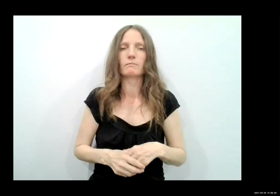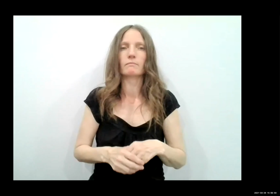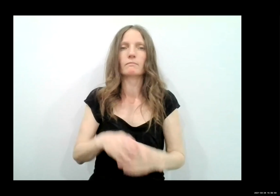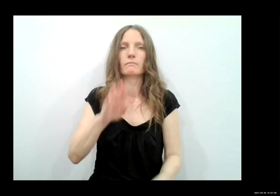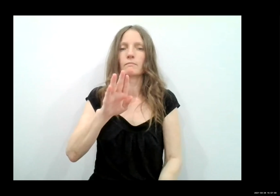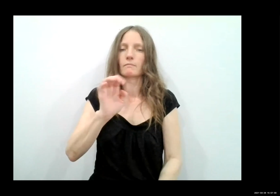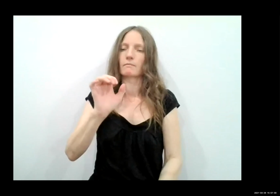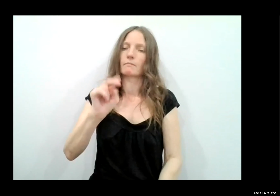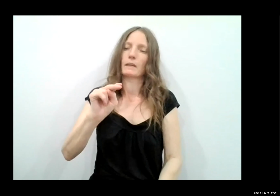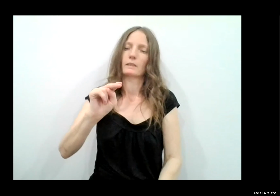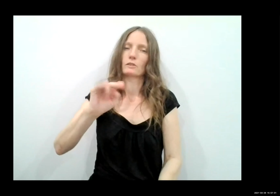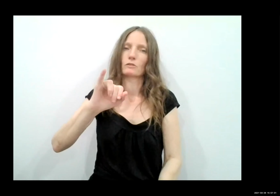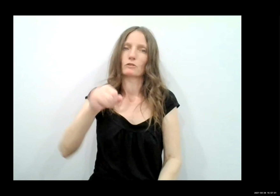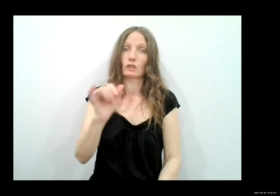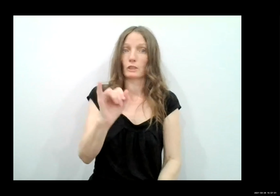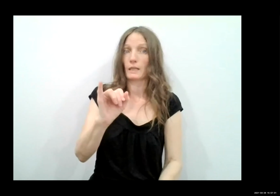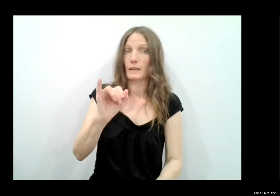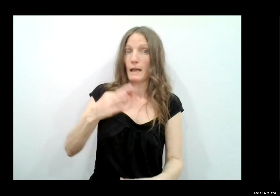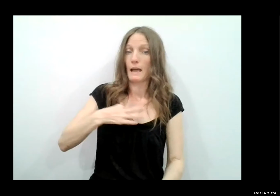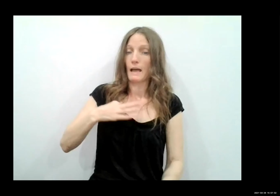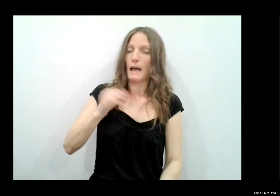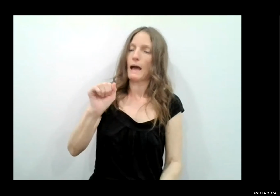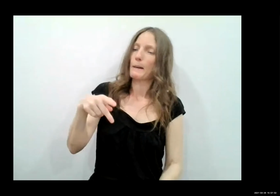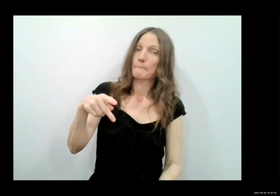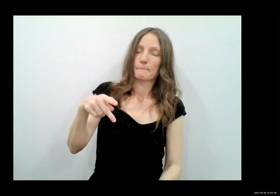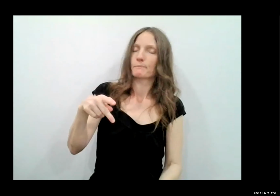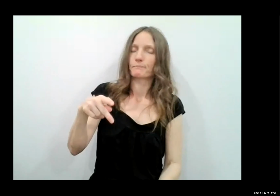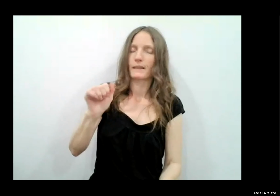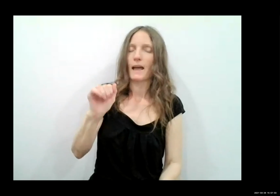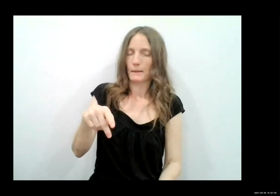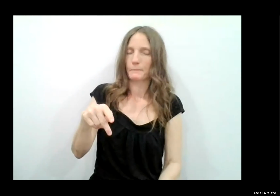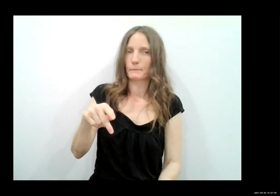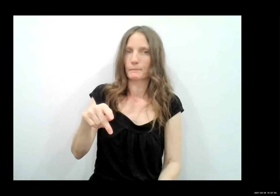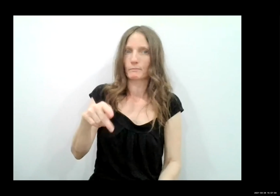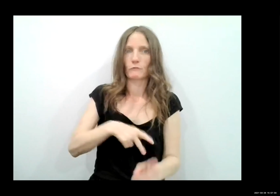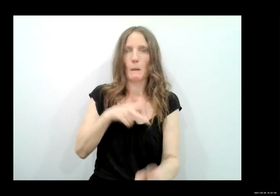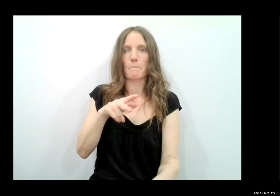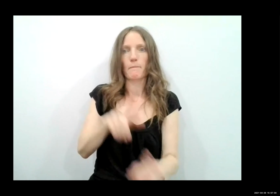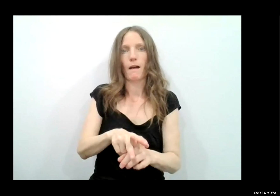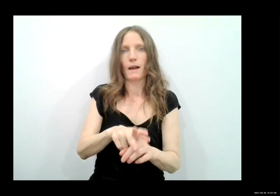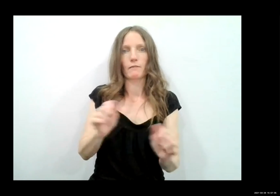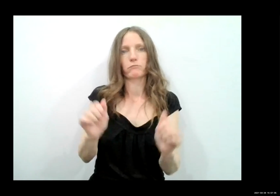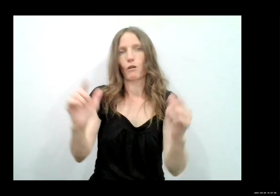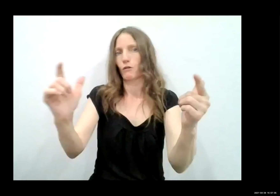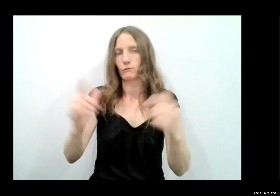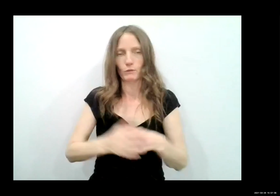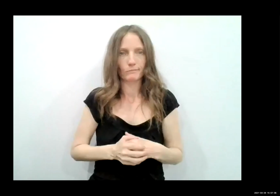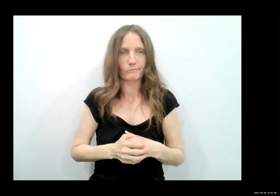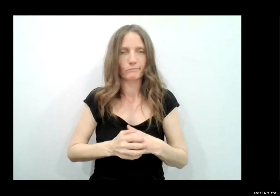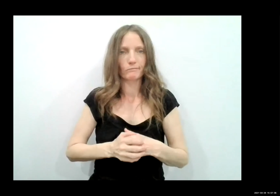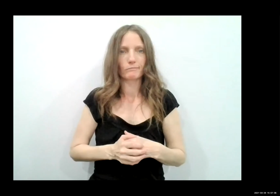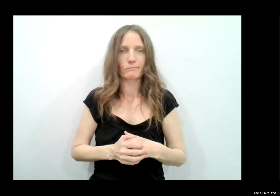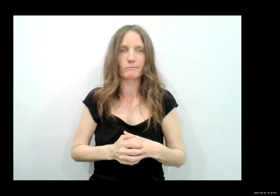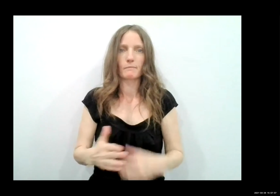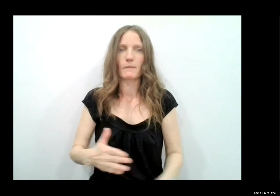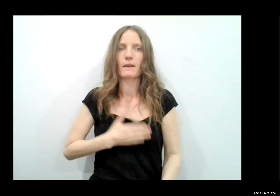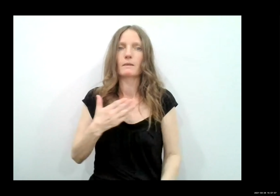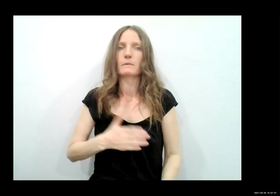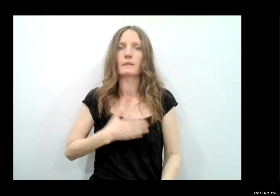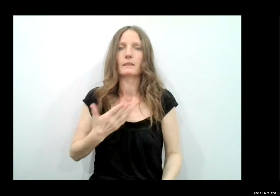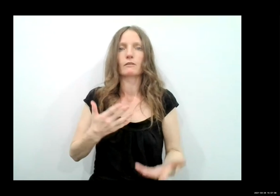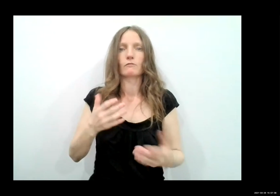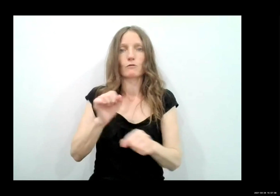Benji application is really applicable to all of us. So we're really glad that we could share this session today with all